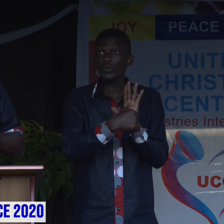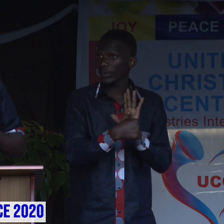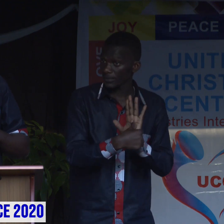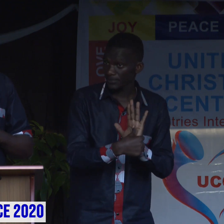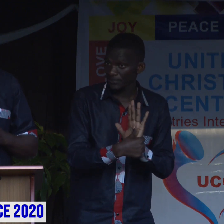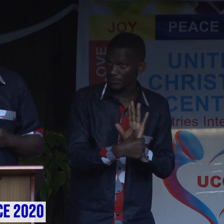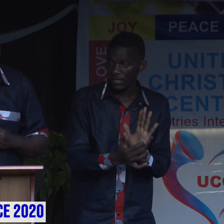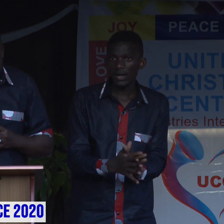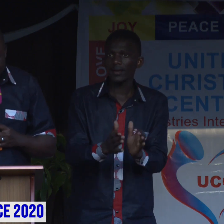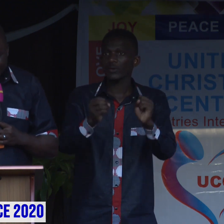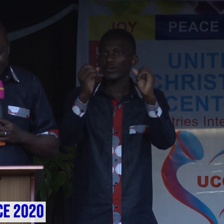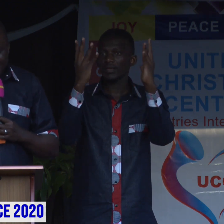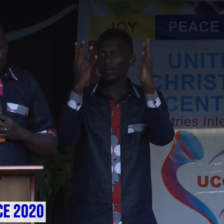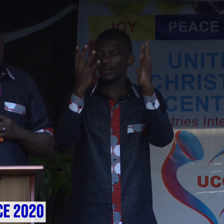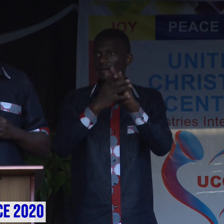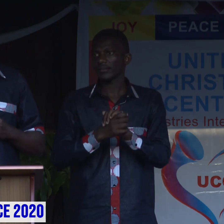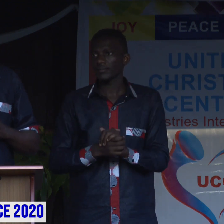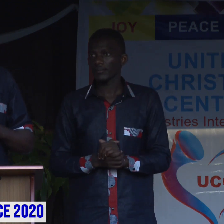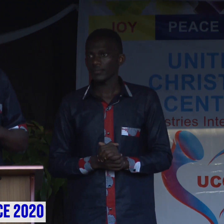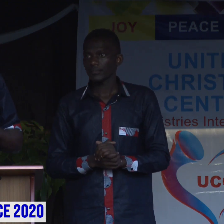trouble to you. Hallelujah. Amen.